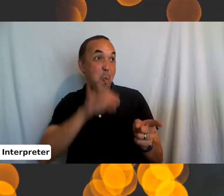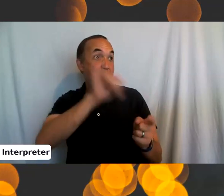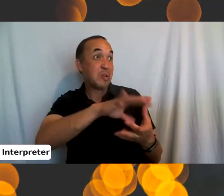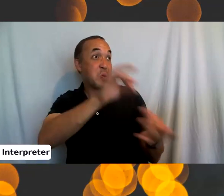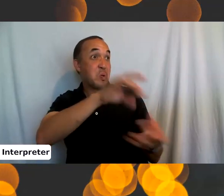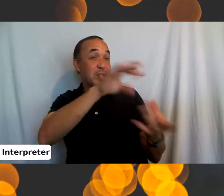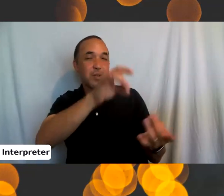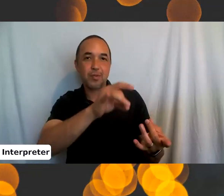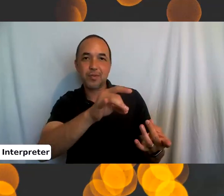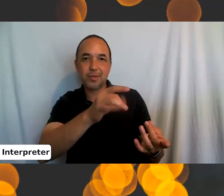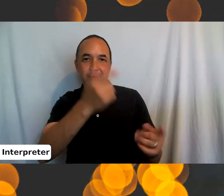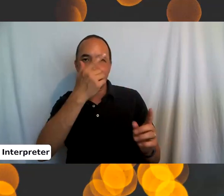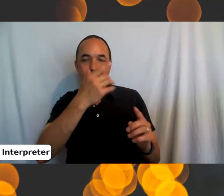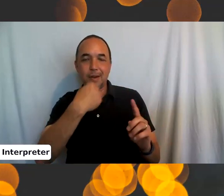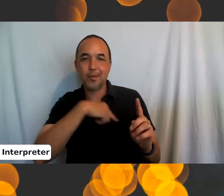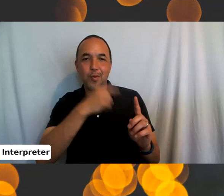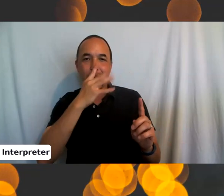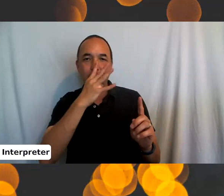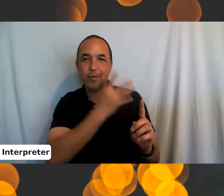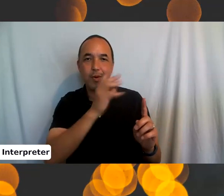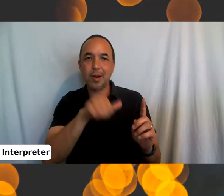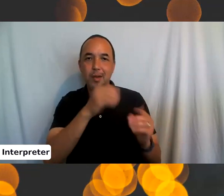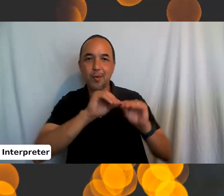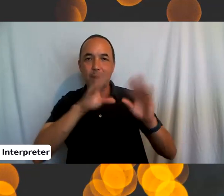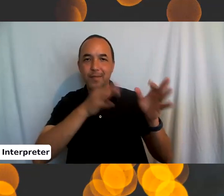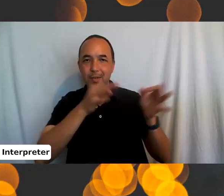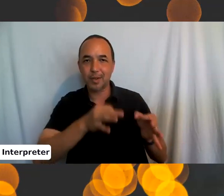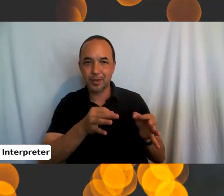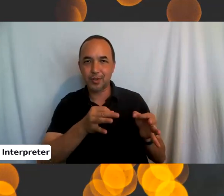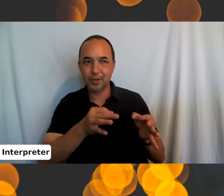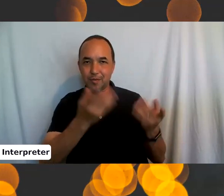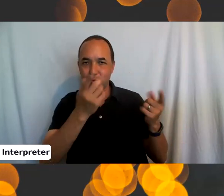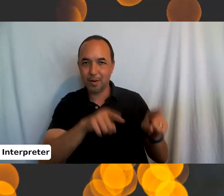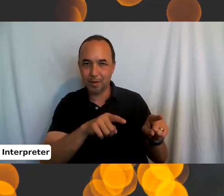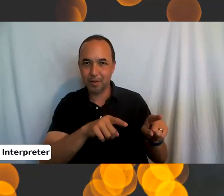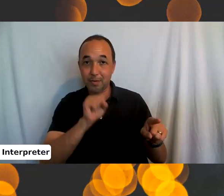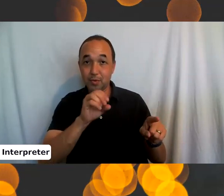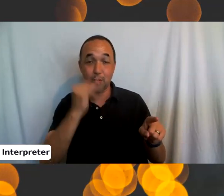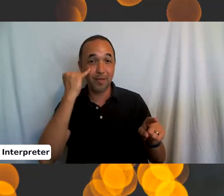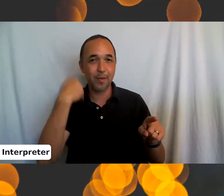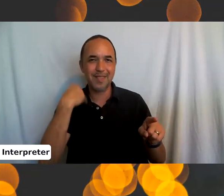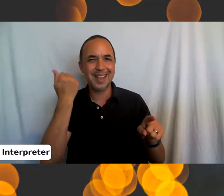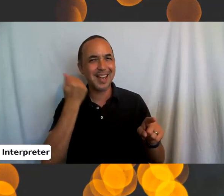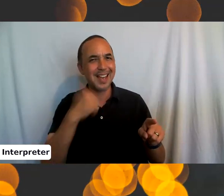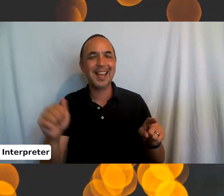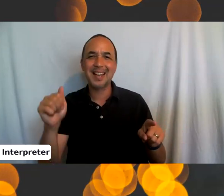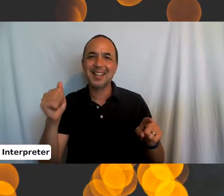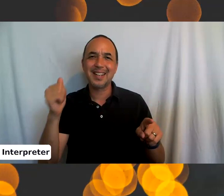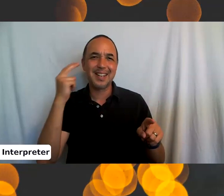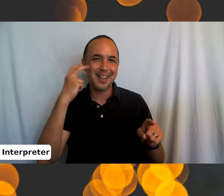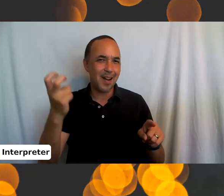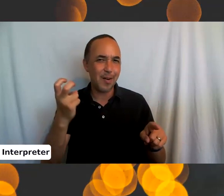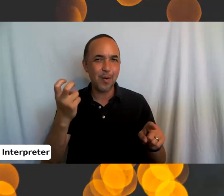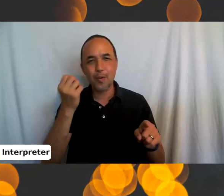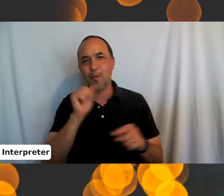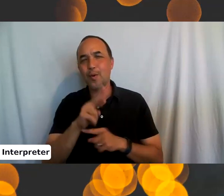obvious explanations for what it could be. And so if there's any doubt in your mind, or there's any other rational